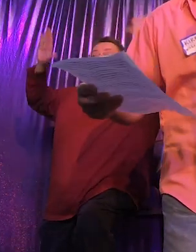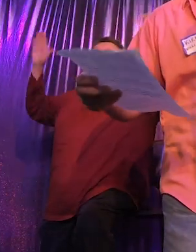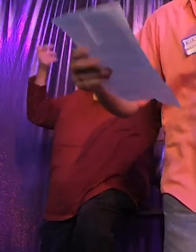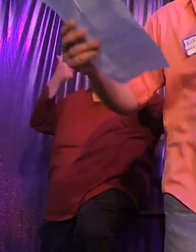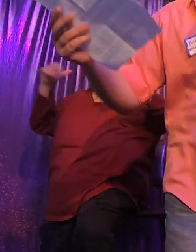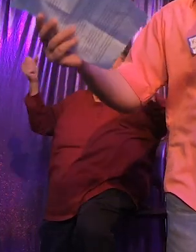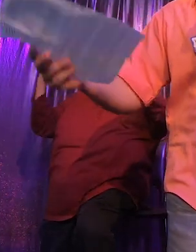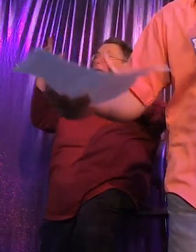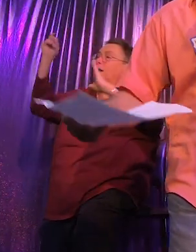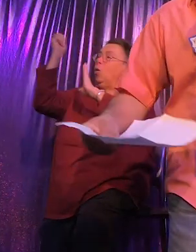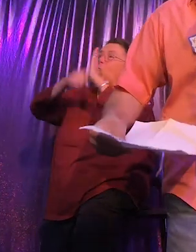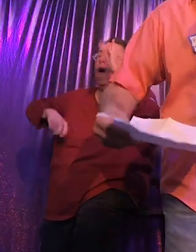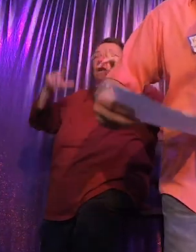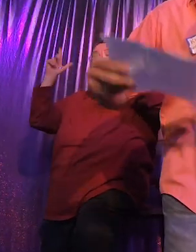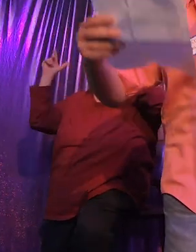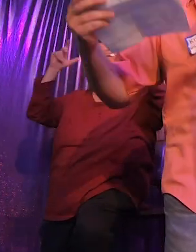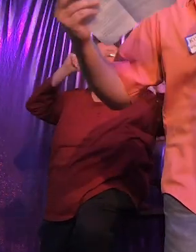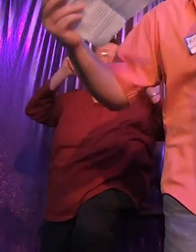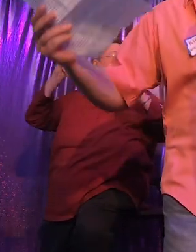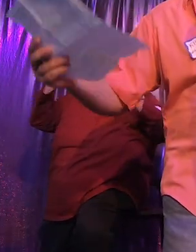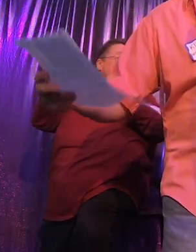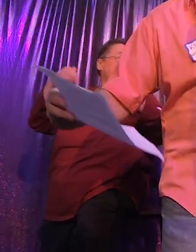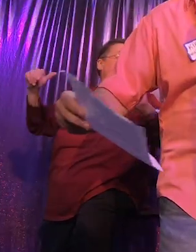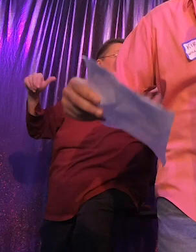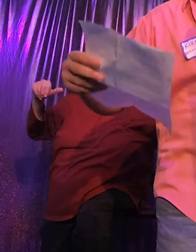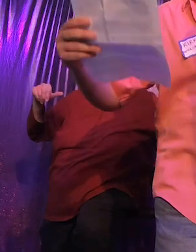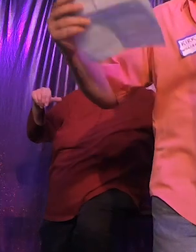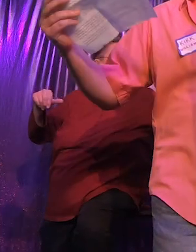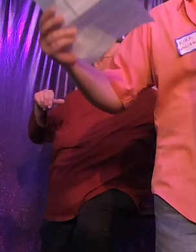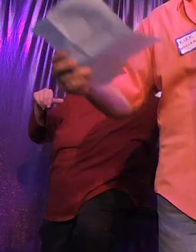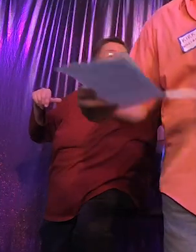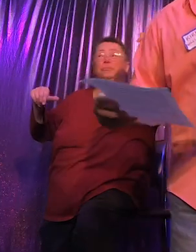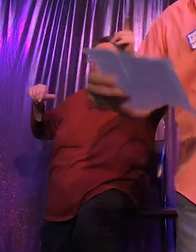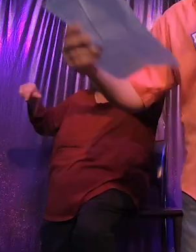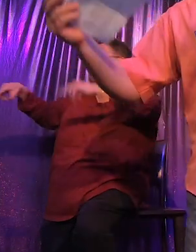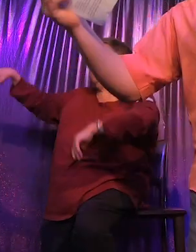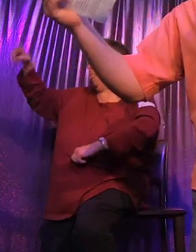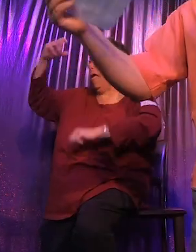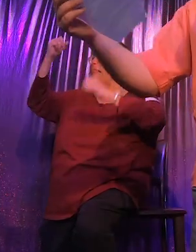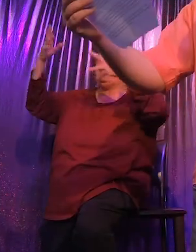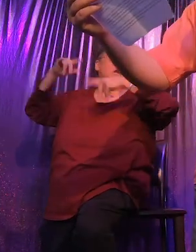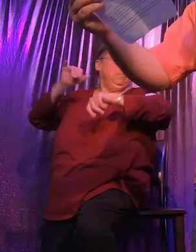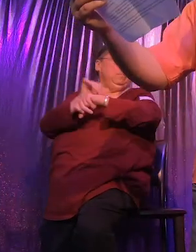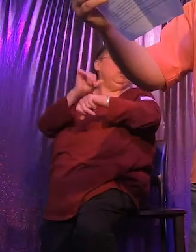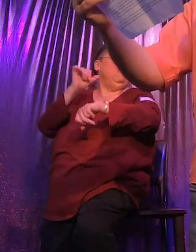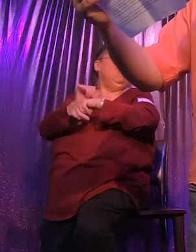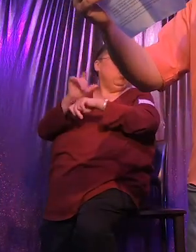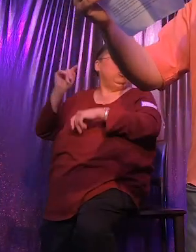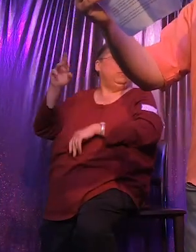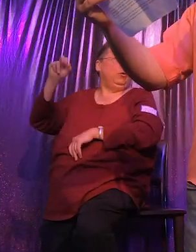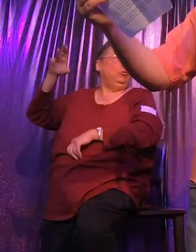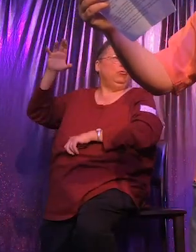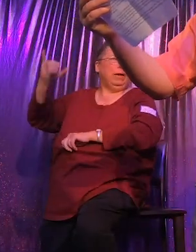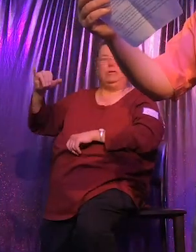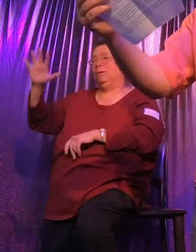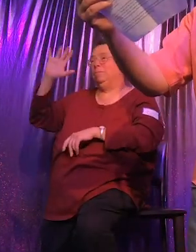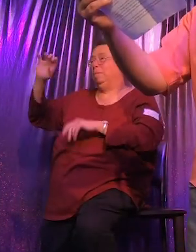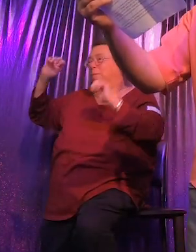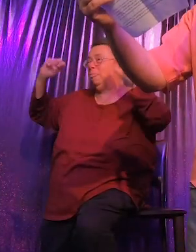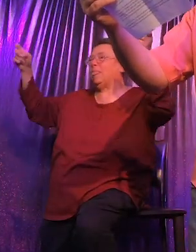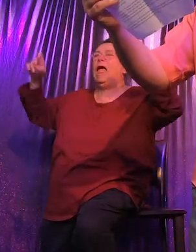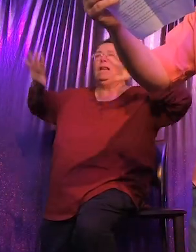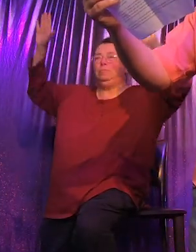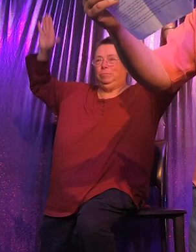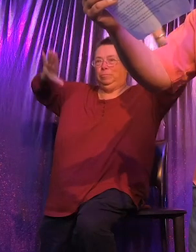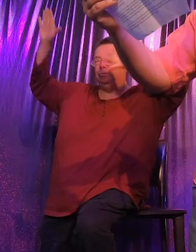Editing, writing, photography, distribution, you know, bringing her food, whatever. So Tracy, keep your